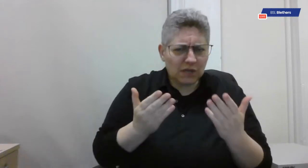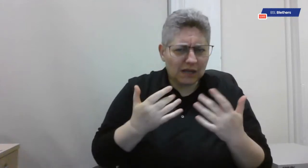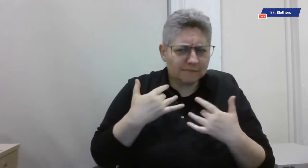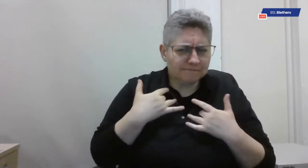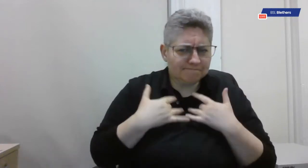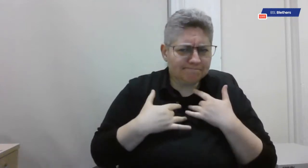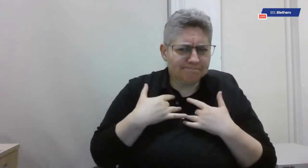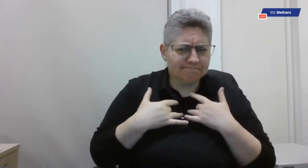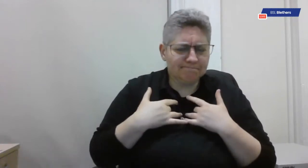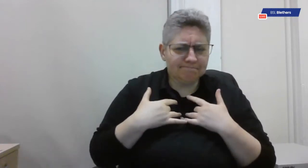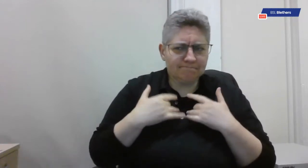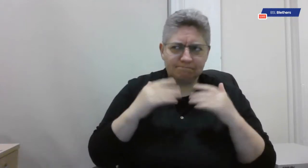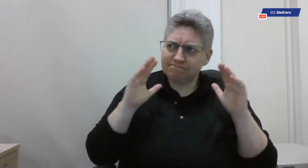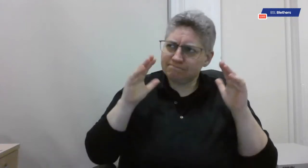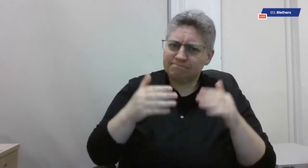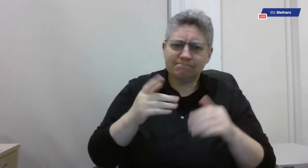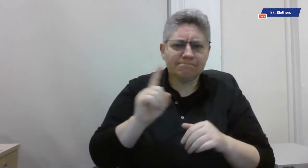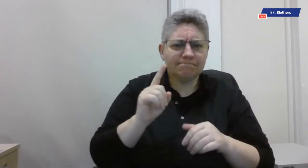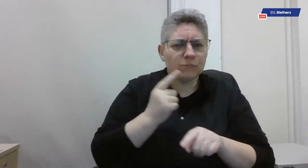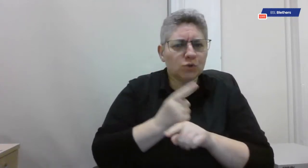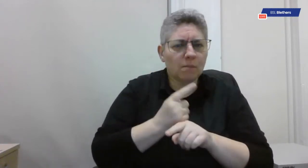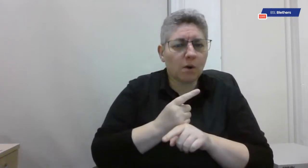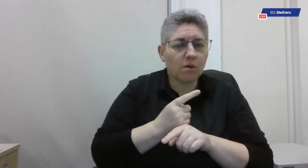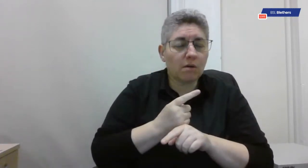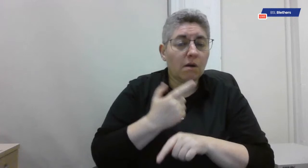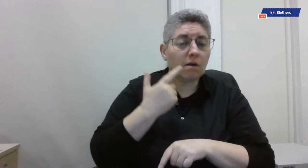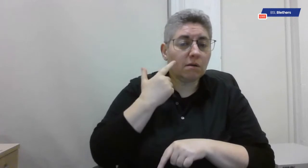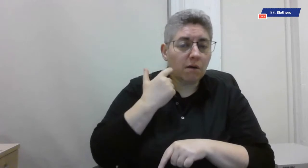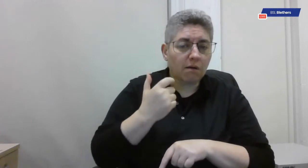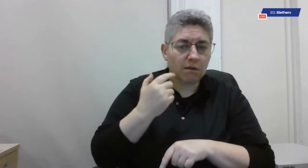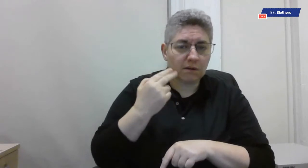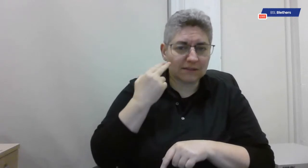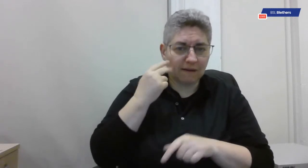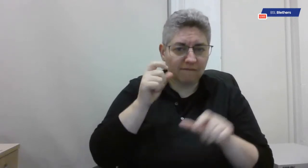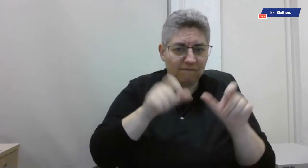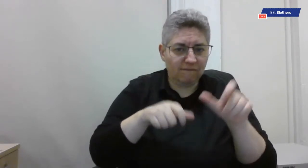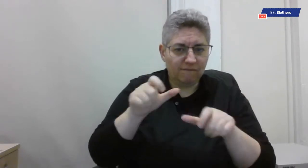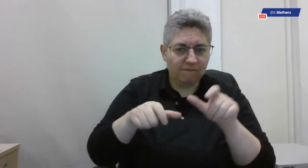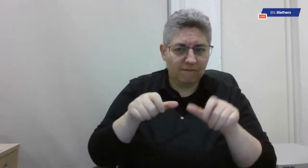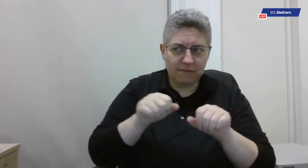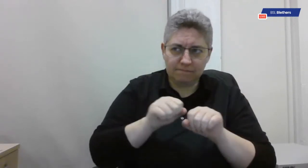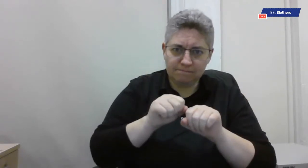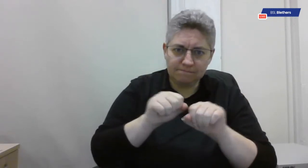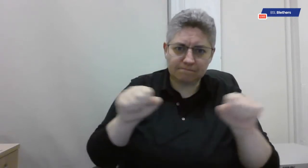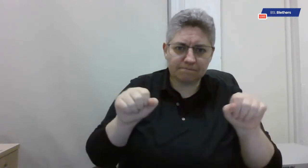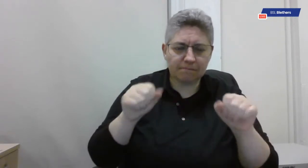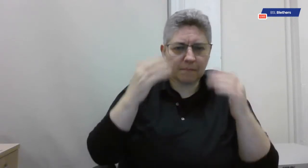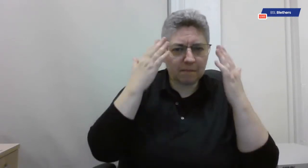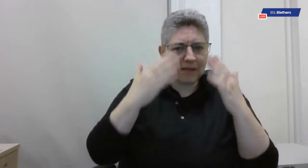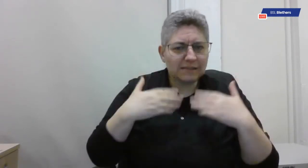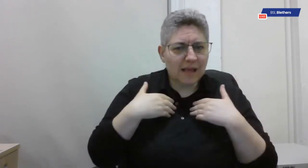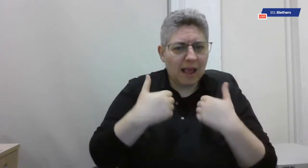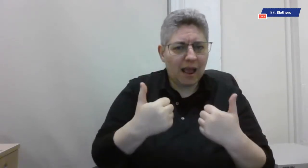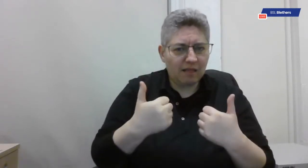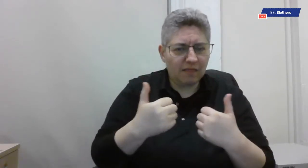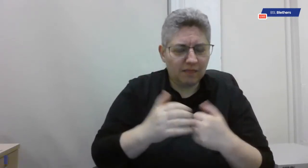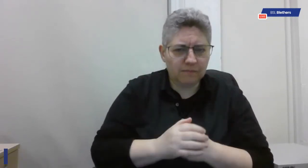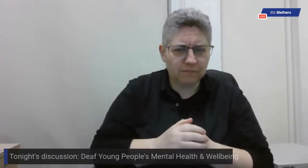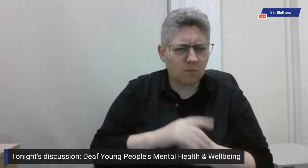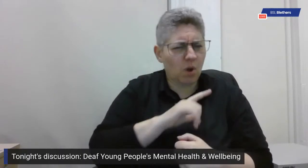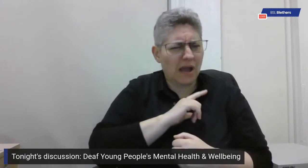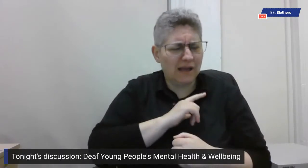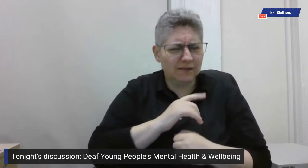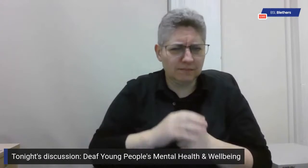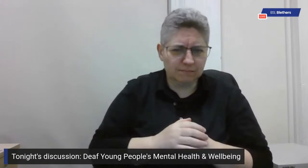And as I say, I hope you're all well. We're looking forward to our BSL Blether today because we're talking about young deaf people